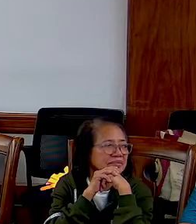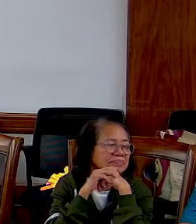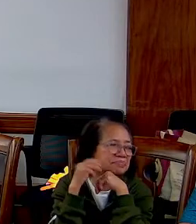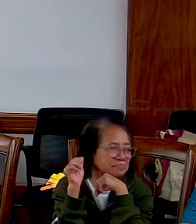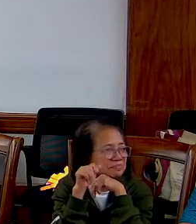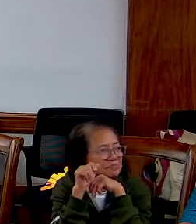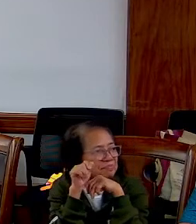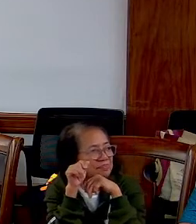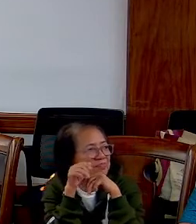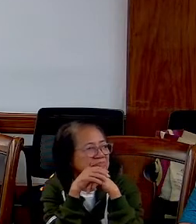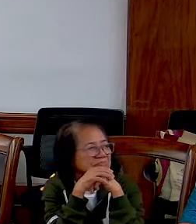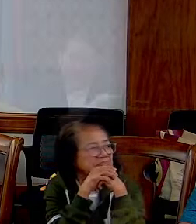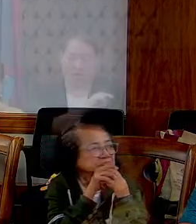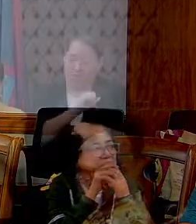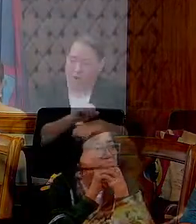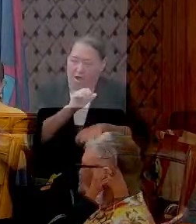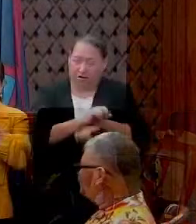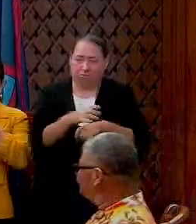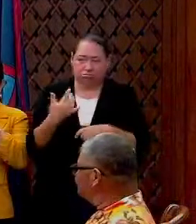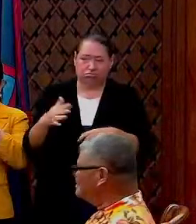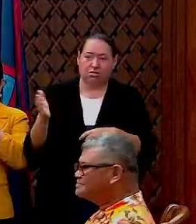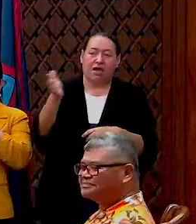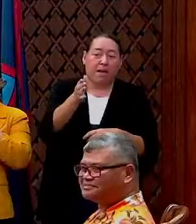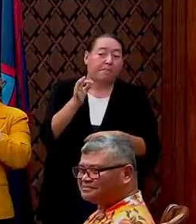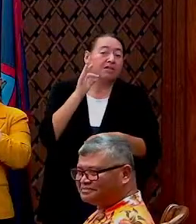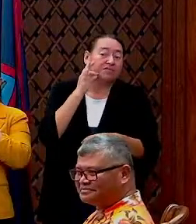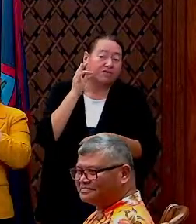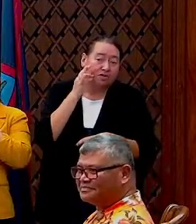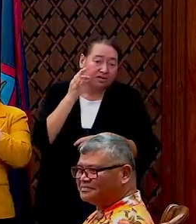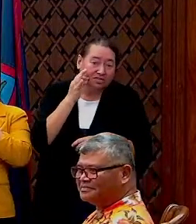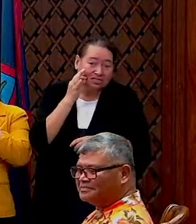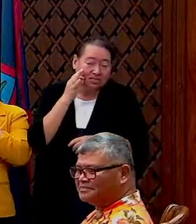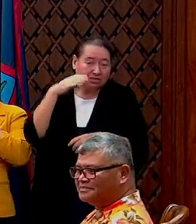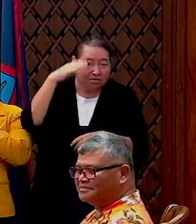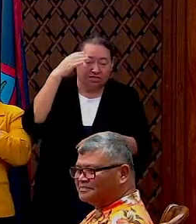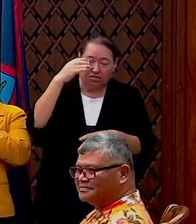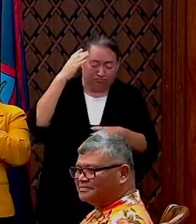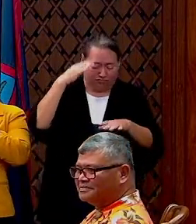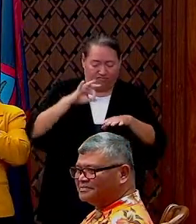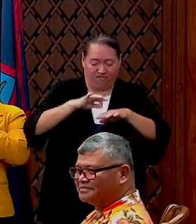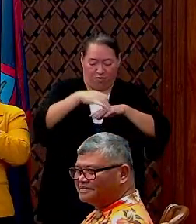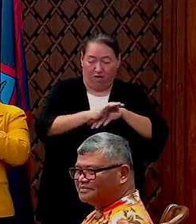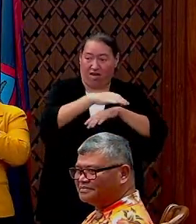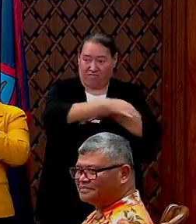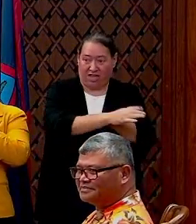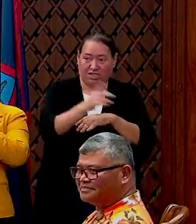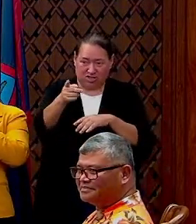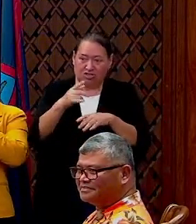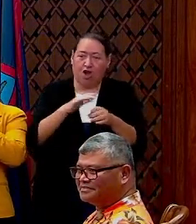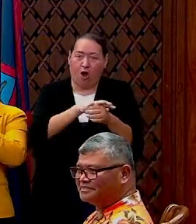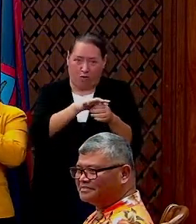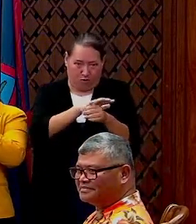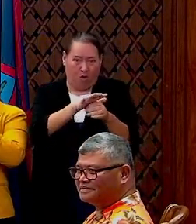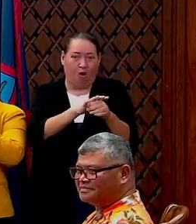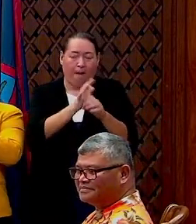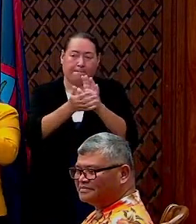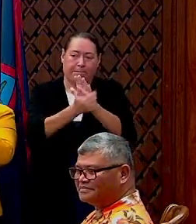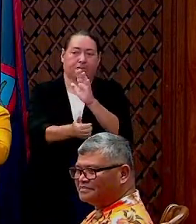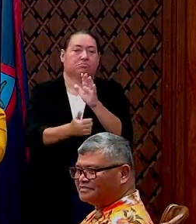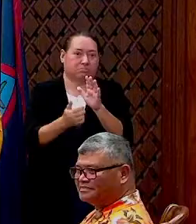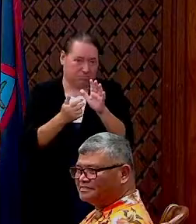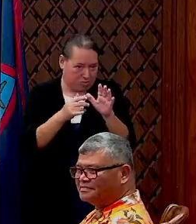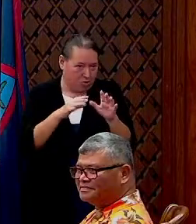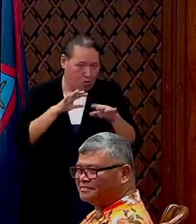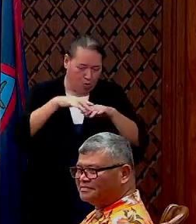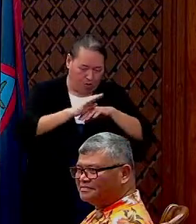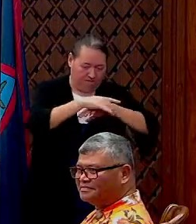all of them working. This is Miss Florence. She is our local deaf weaver, master weaver here on